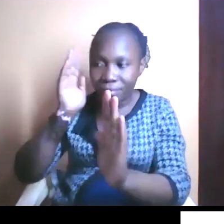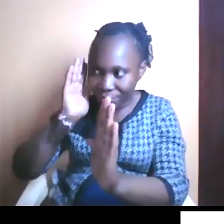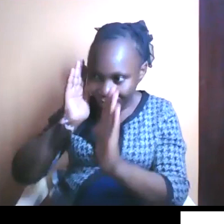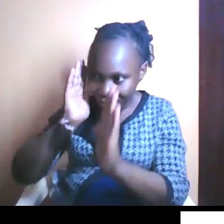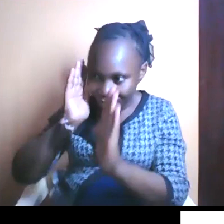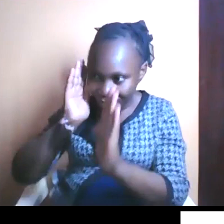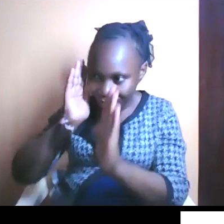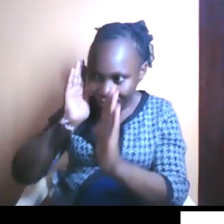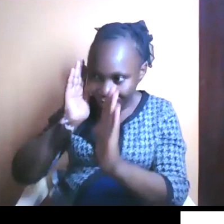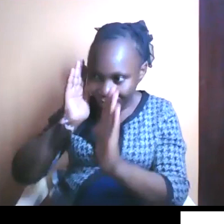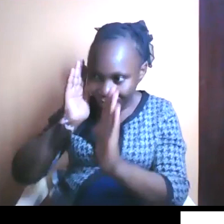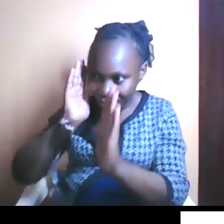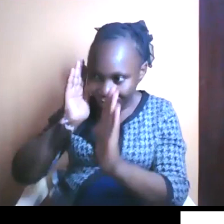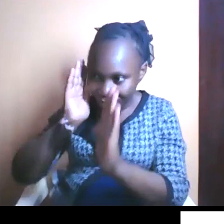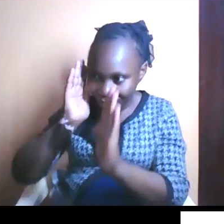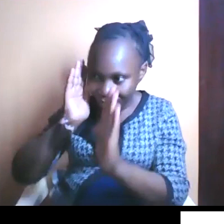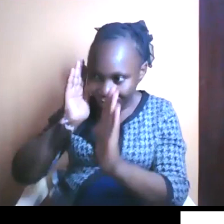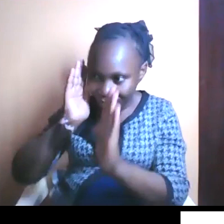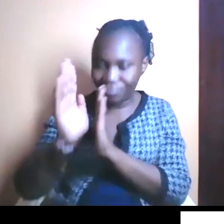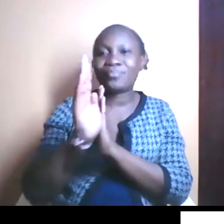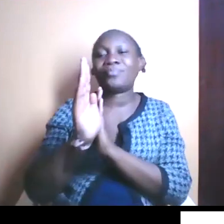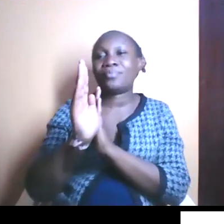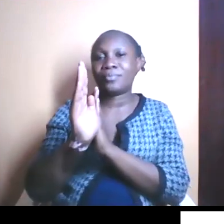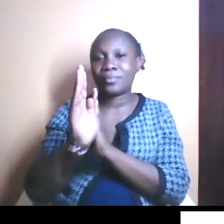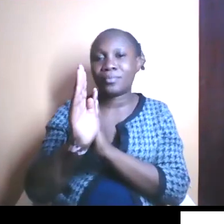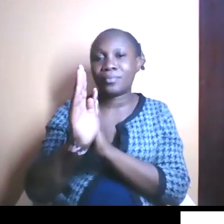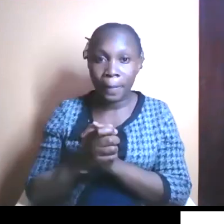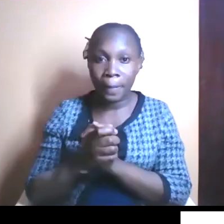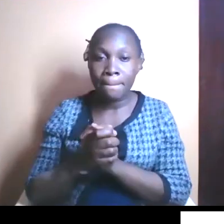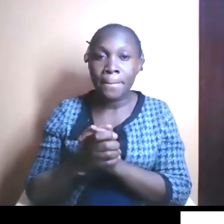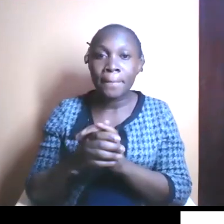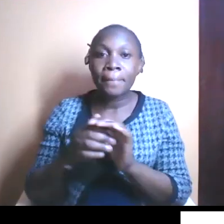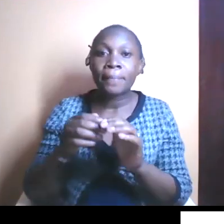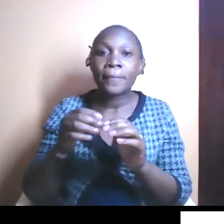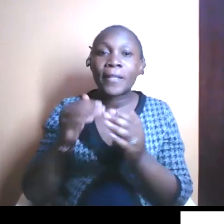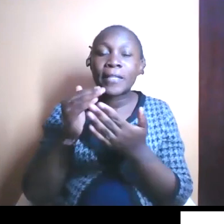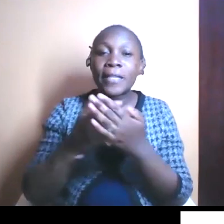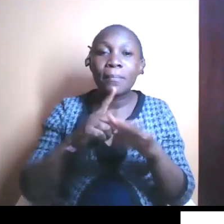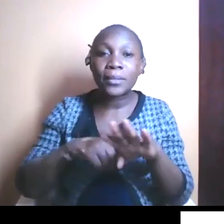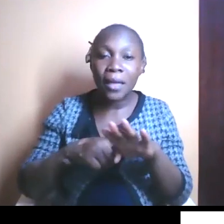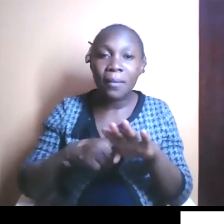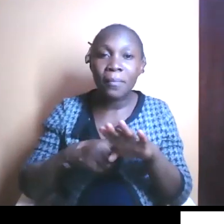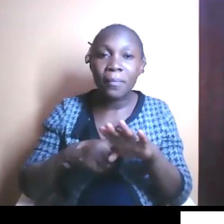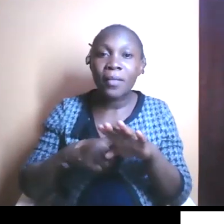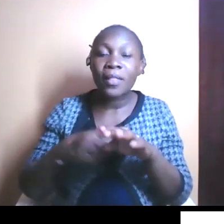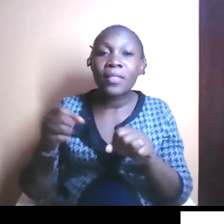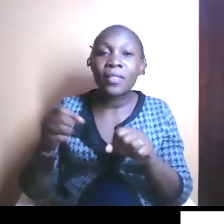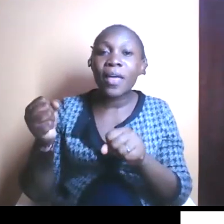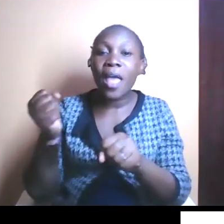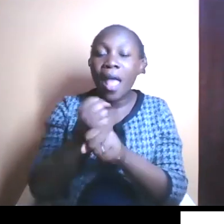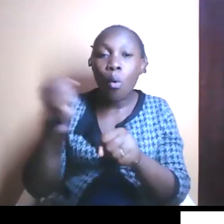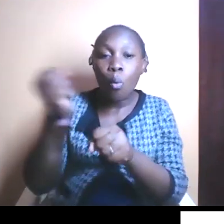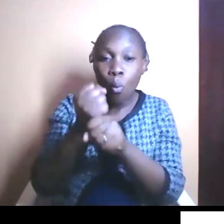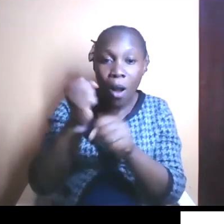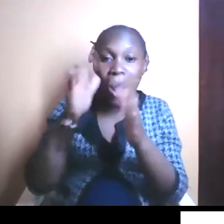effect. Sometimes, you know, employees will also peer pressure each other, and, you know, some of this might also, you know,